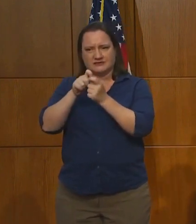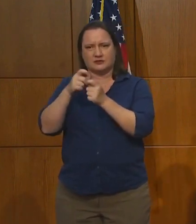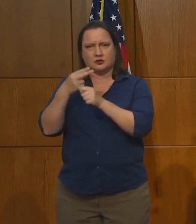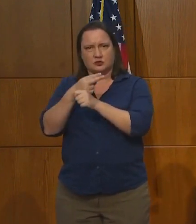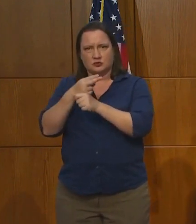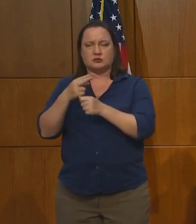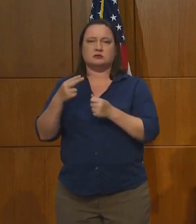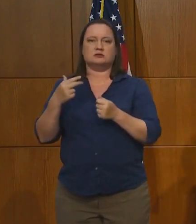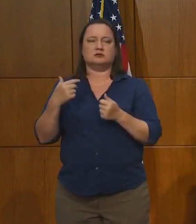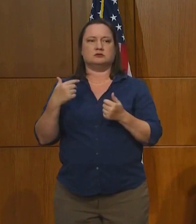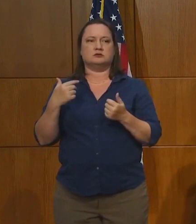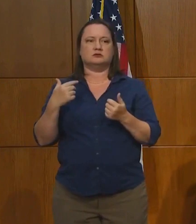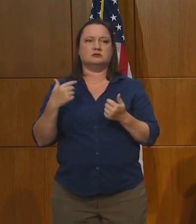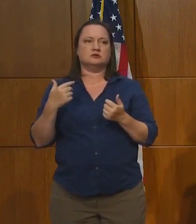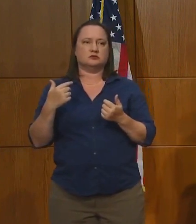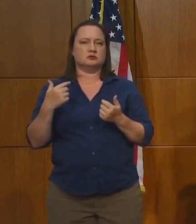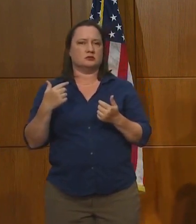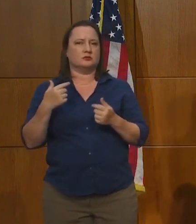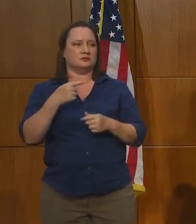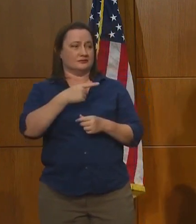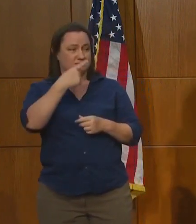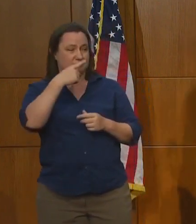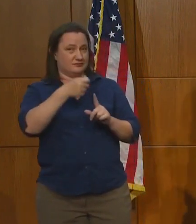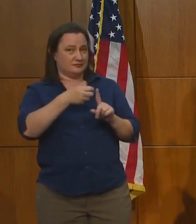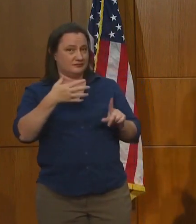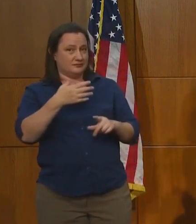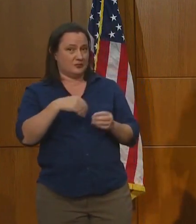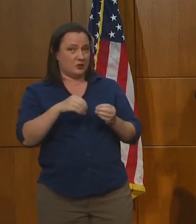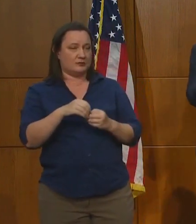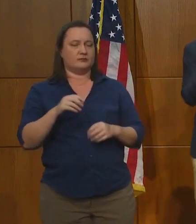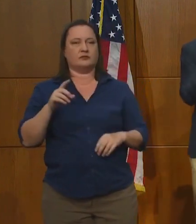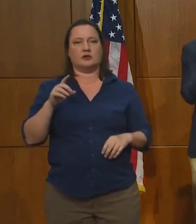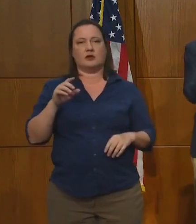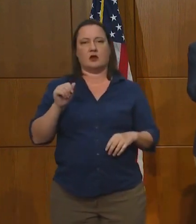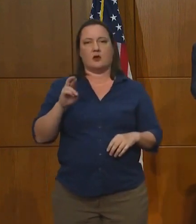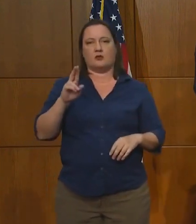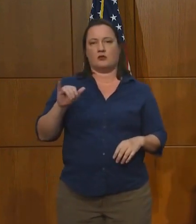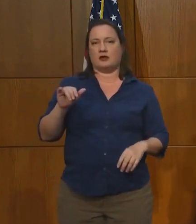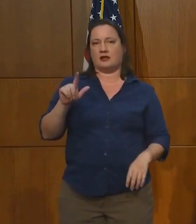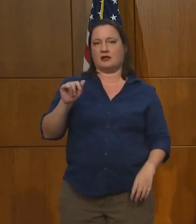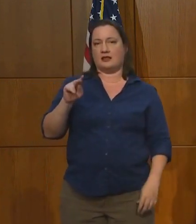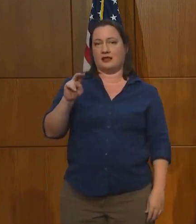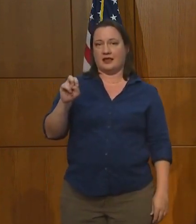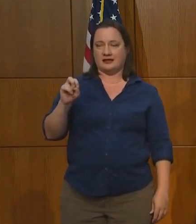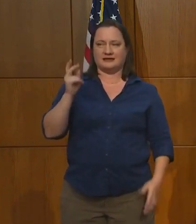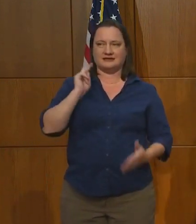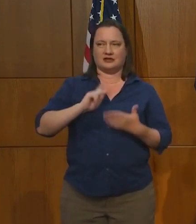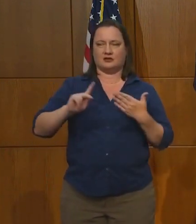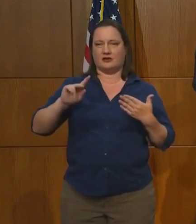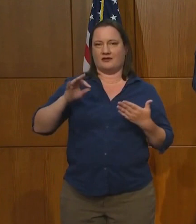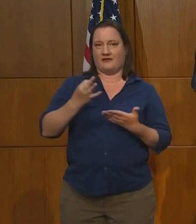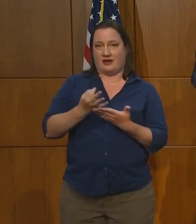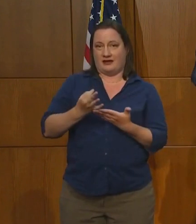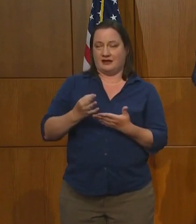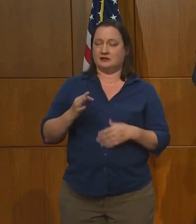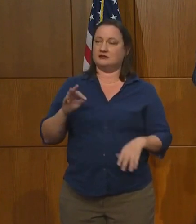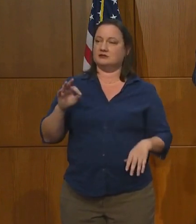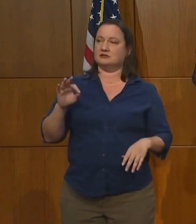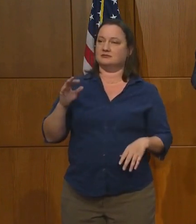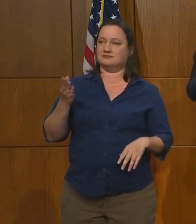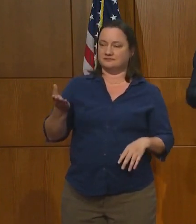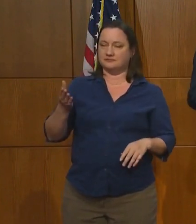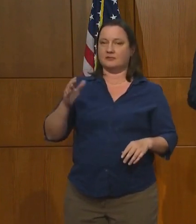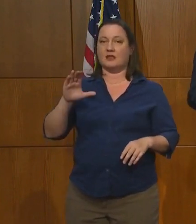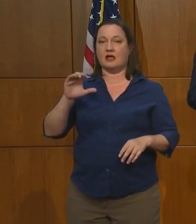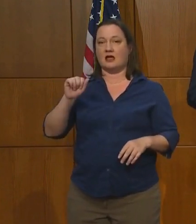want to just touch on that a little bit, I appreciate it. Yes, sir. Thank you, Governor. Aubrey Lane, Secretary of Finance. Andre, the CARES Act